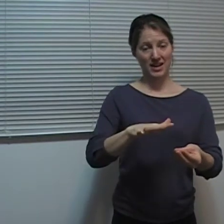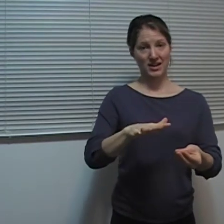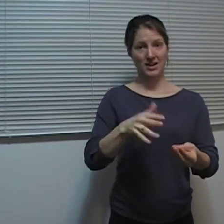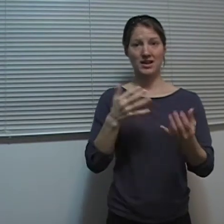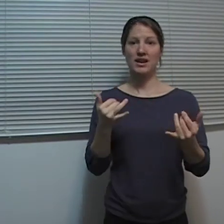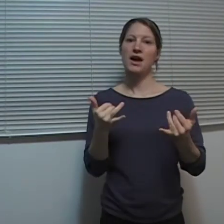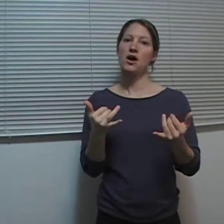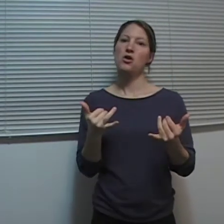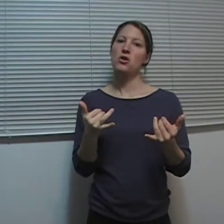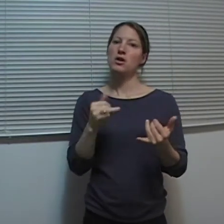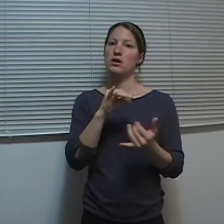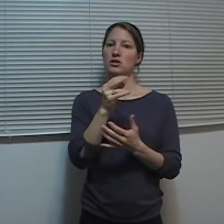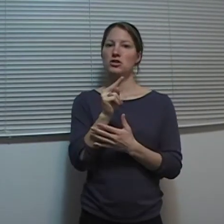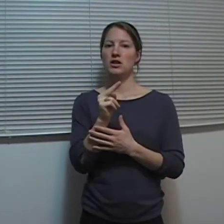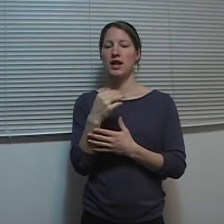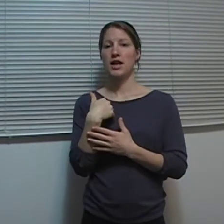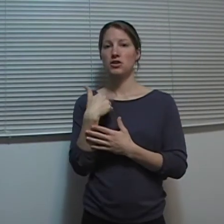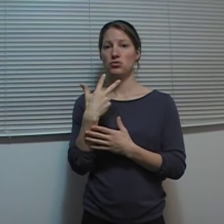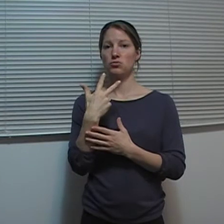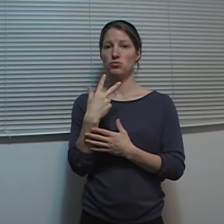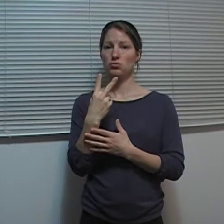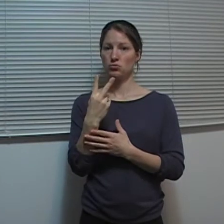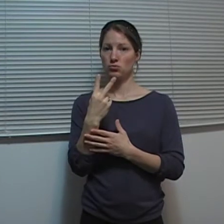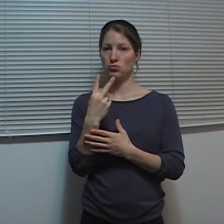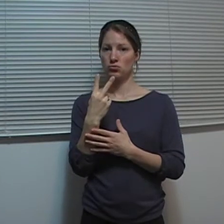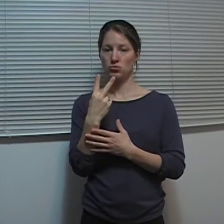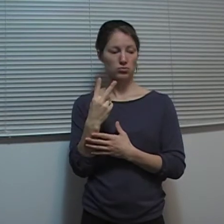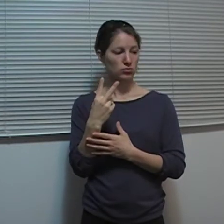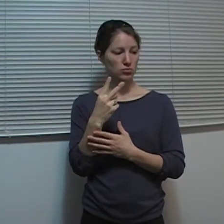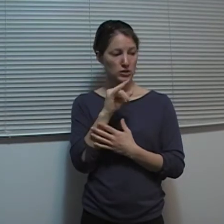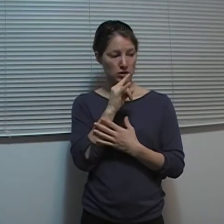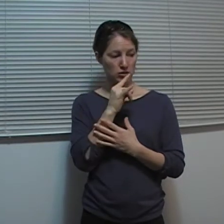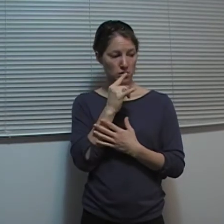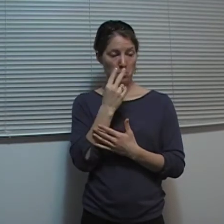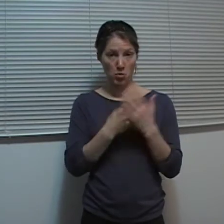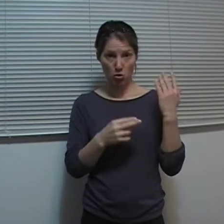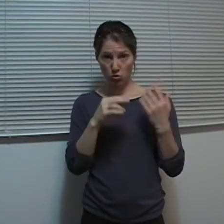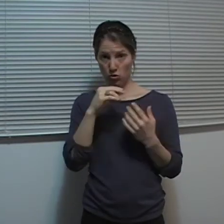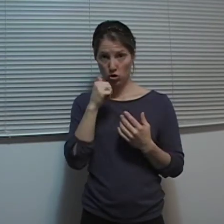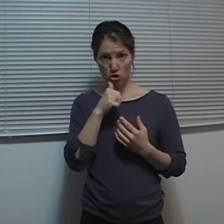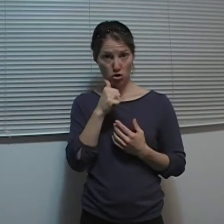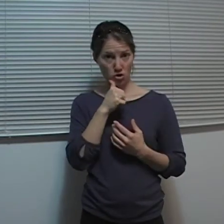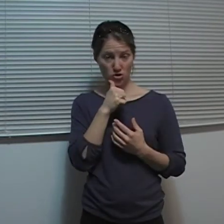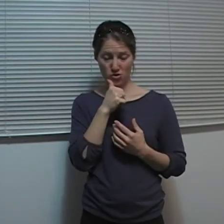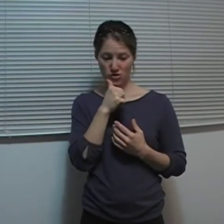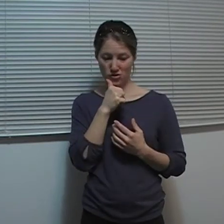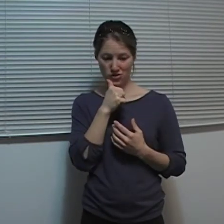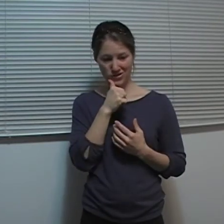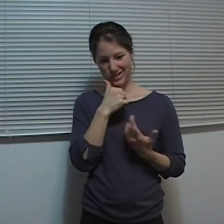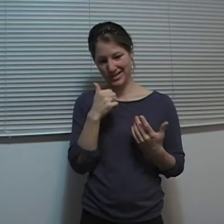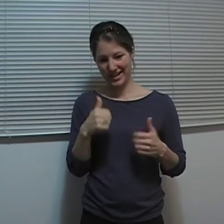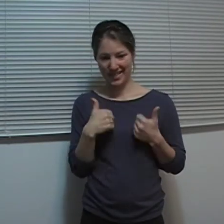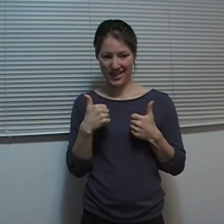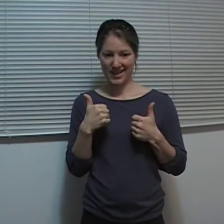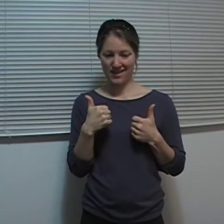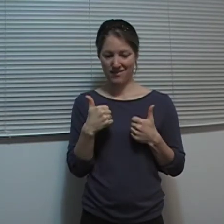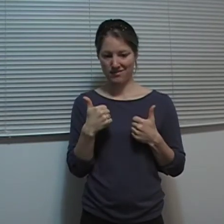unusual thing either at this time in England. You, first of all, no birth control until a woman popped babies out every year.